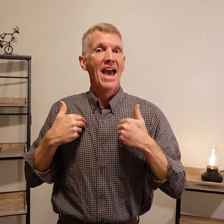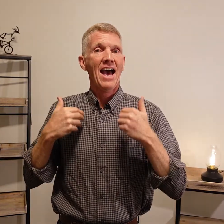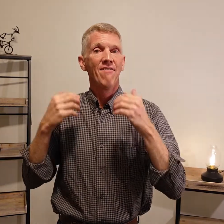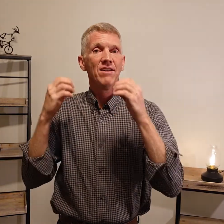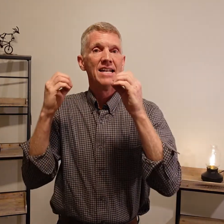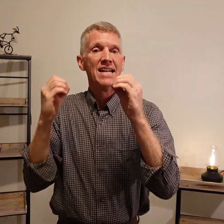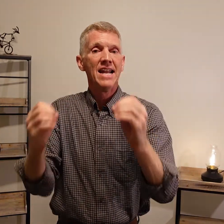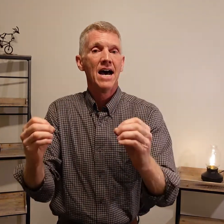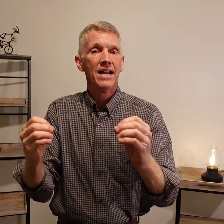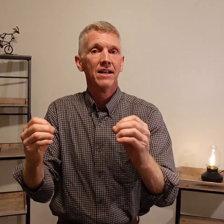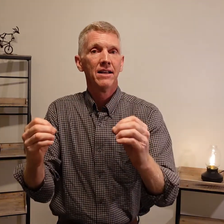have, none,